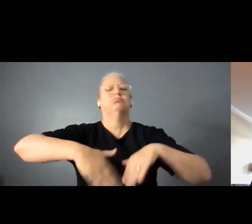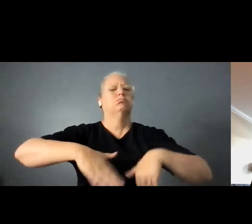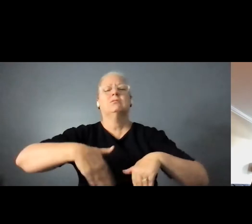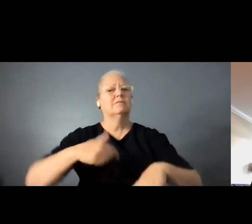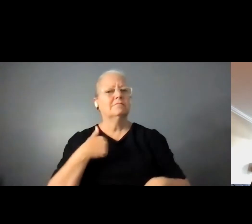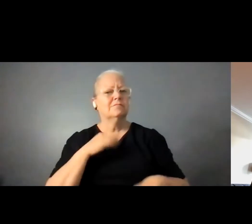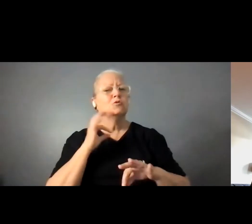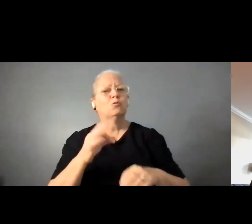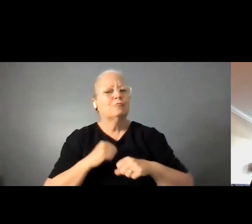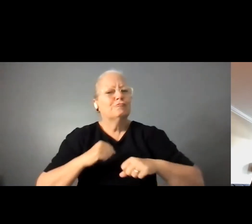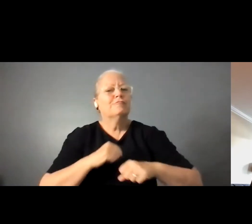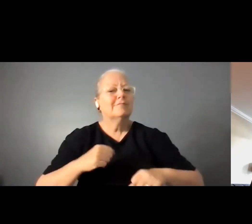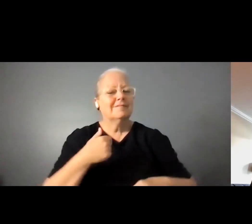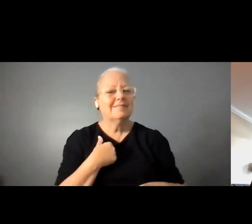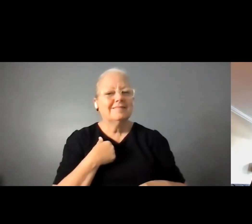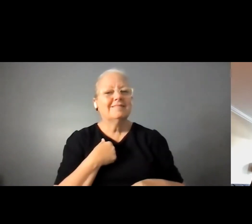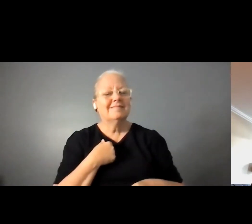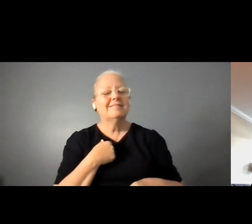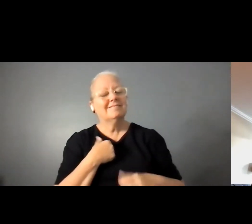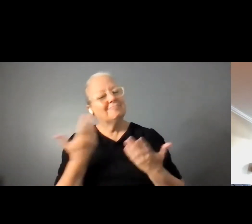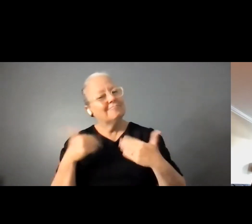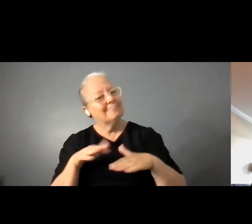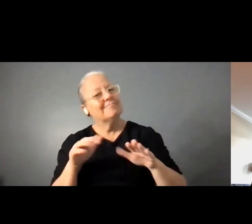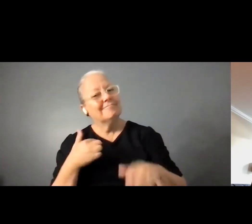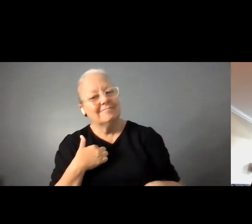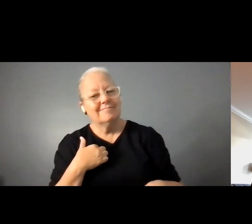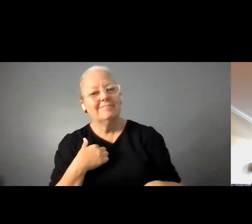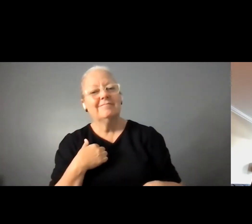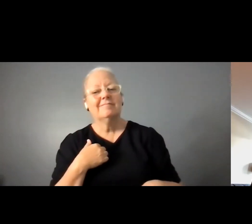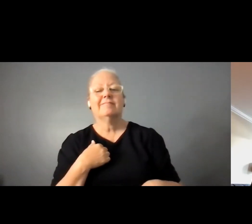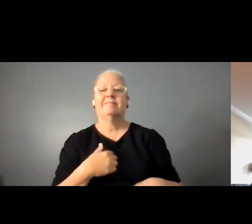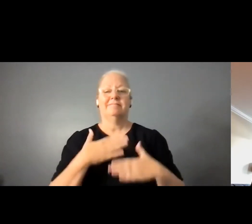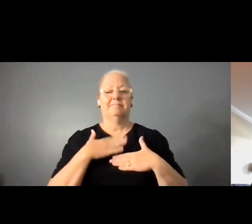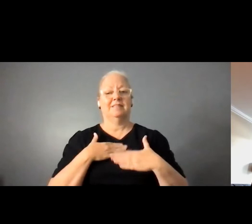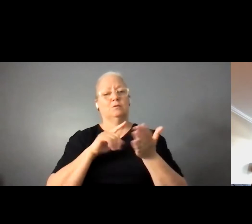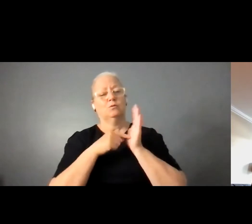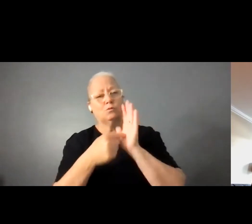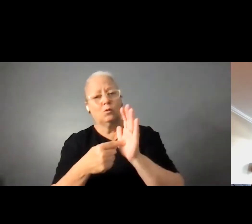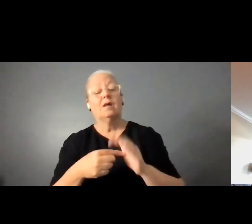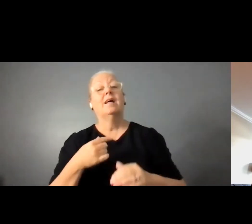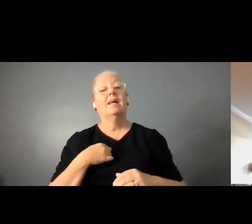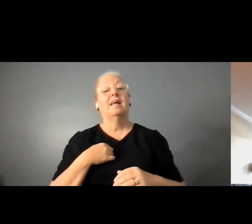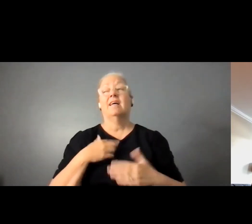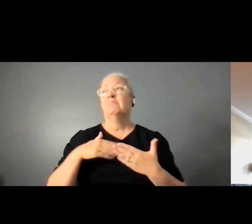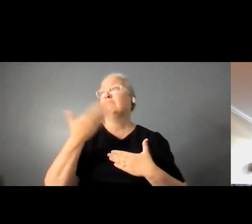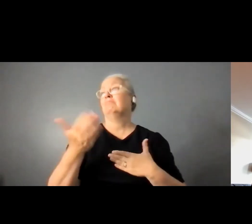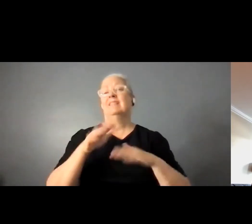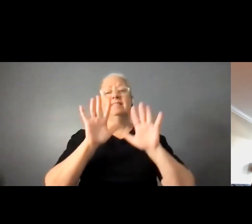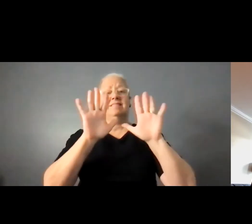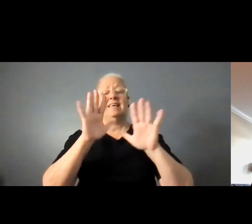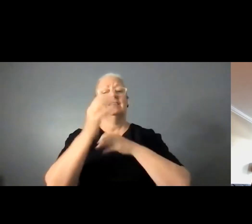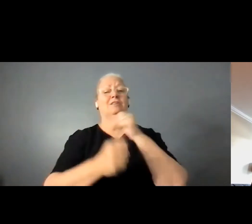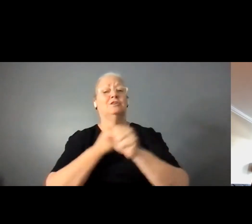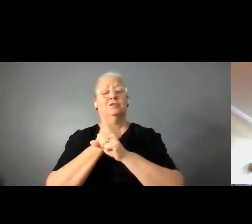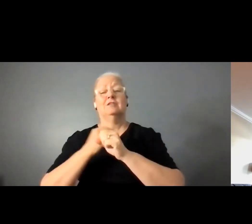the society and to the world, you know, me being a refugee for over 10 years. I've been in many different countries.